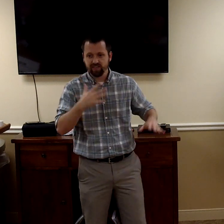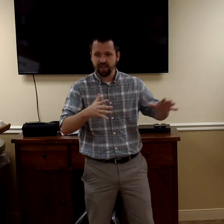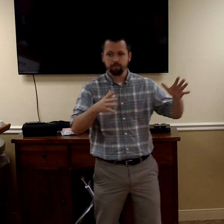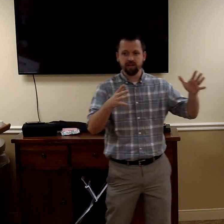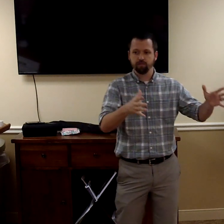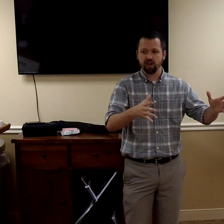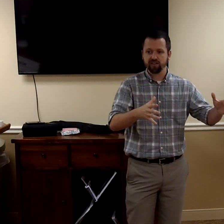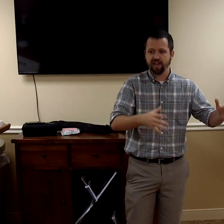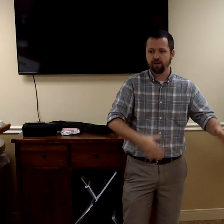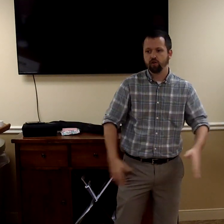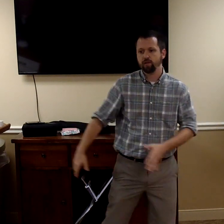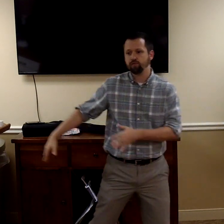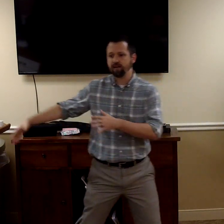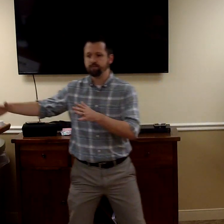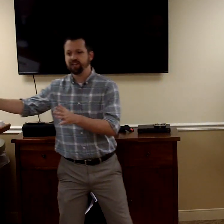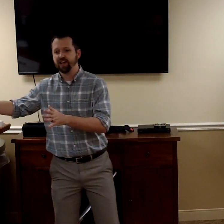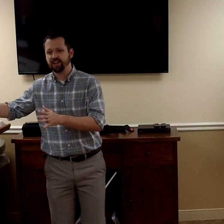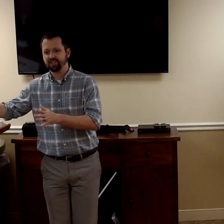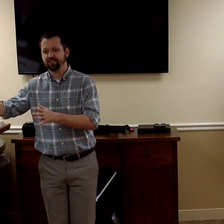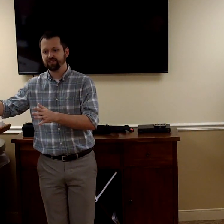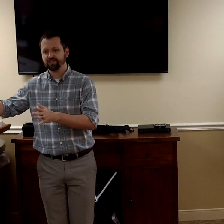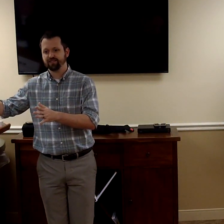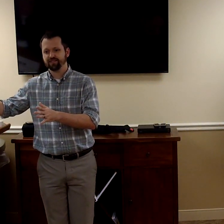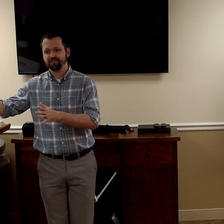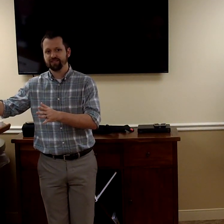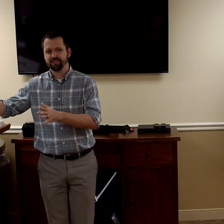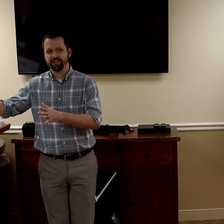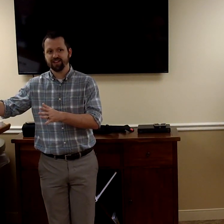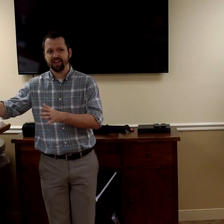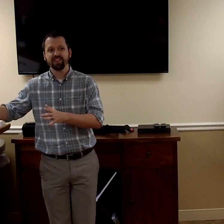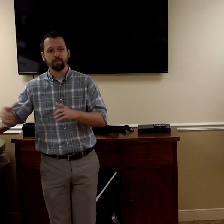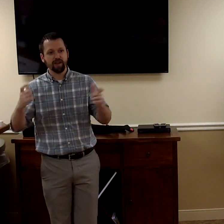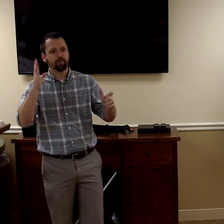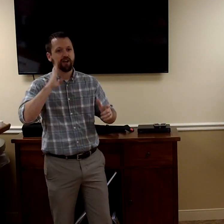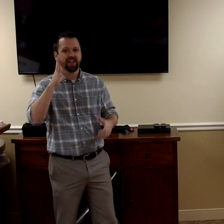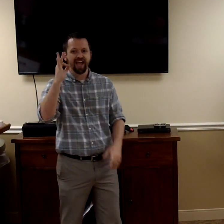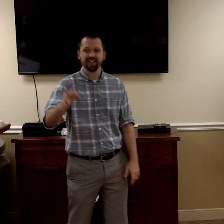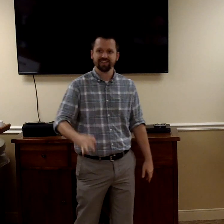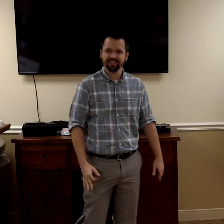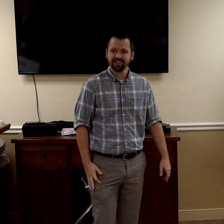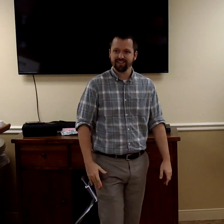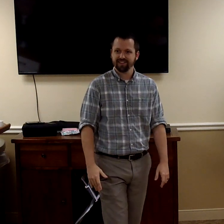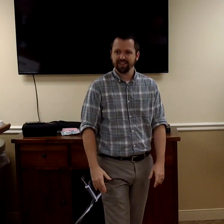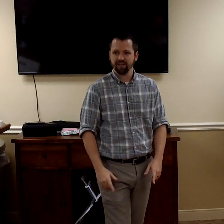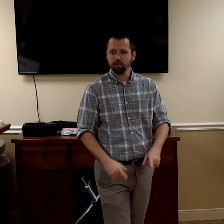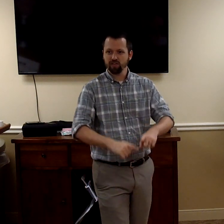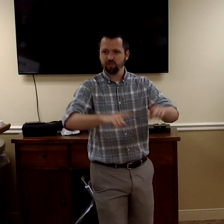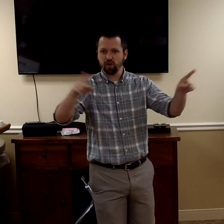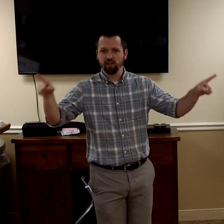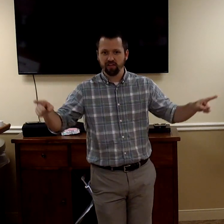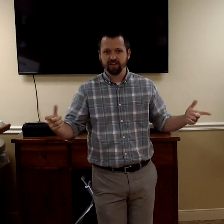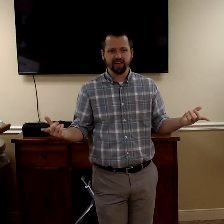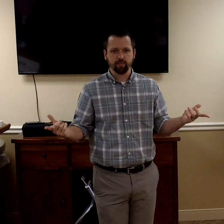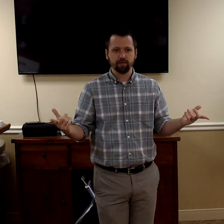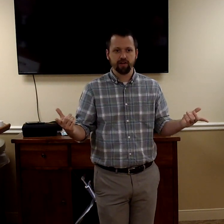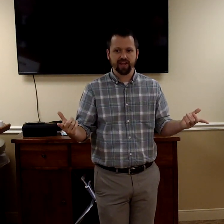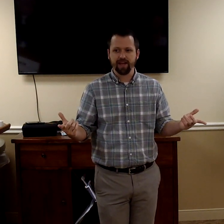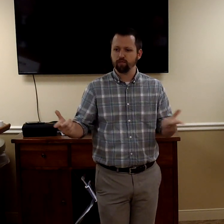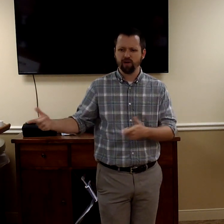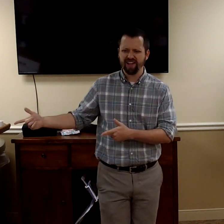a big brown cat or a brown big cat? Big brown cat. It's a big brown cat. And most of you all are like, yeah, it's a big brown cat. Well, why isn't